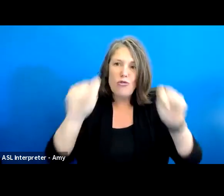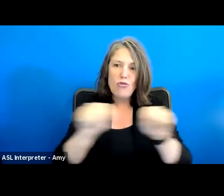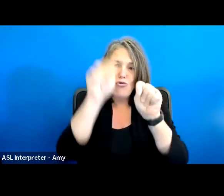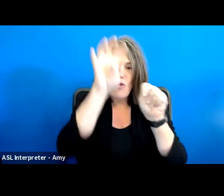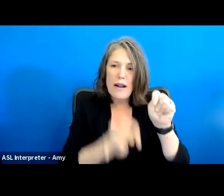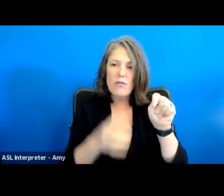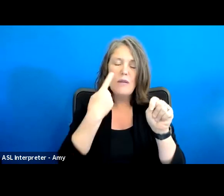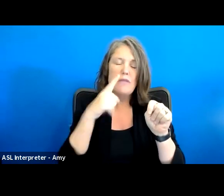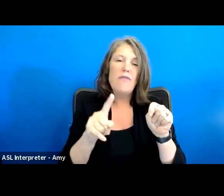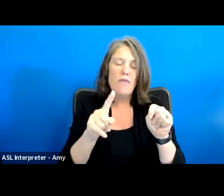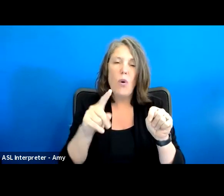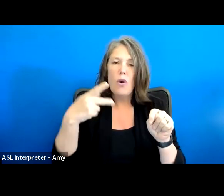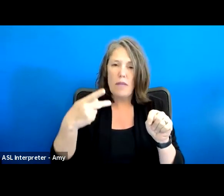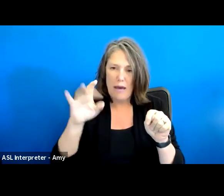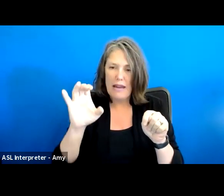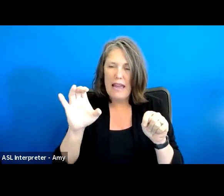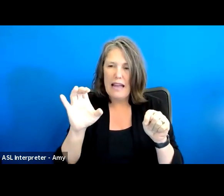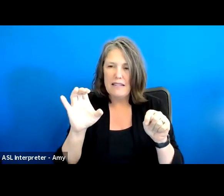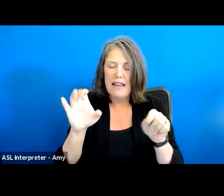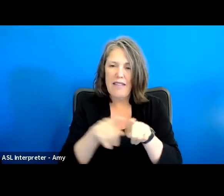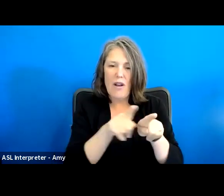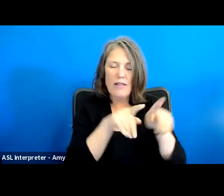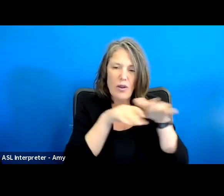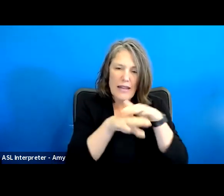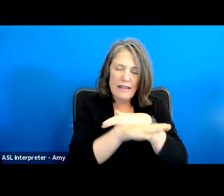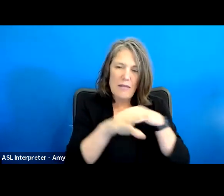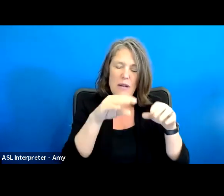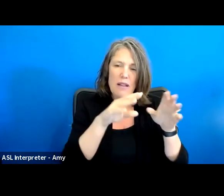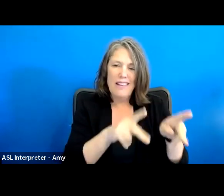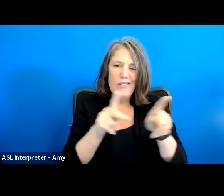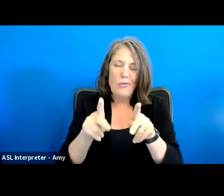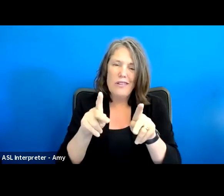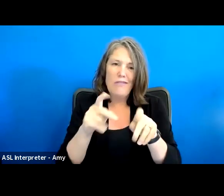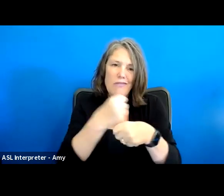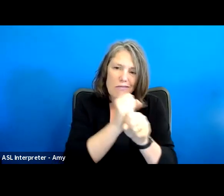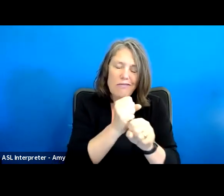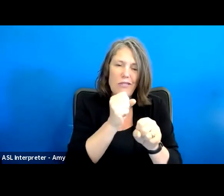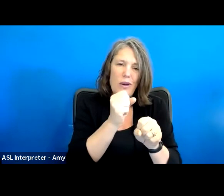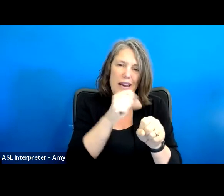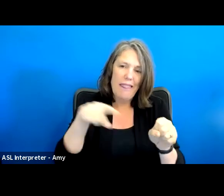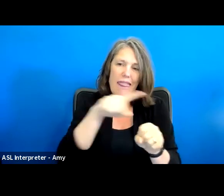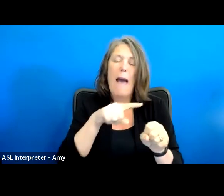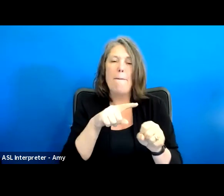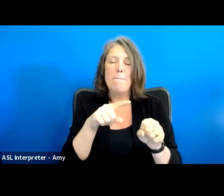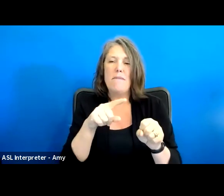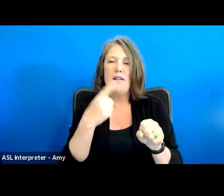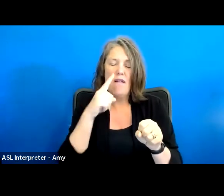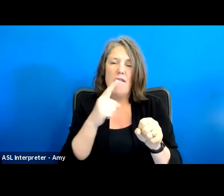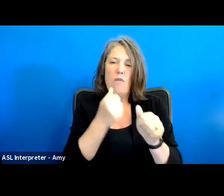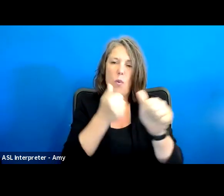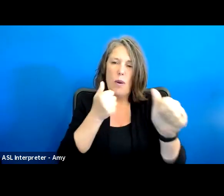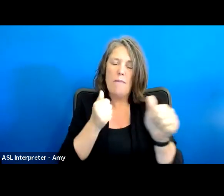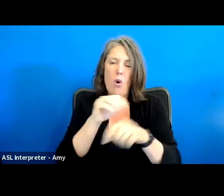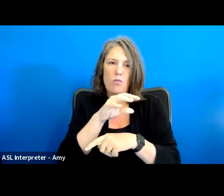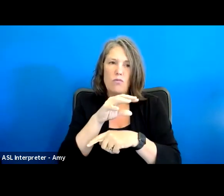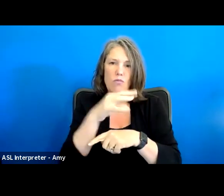the podcasts, and they are also accessible in terms of creating them, particularly for remote recording.